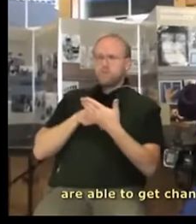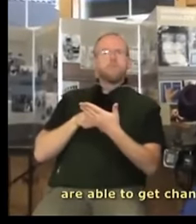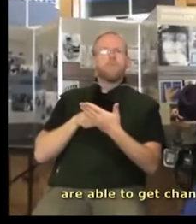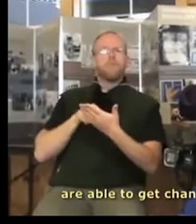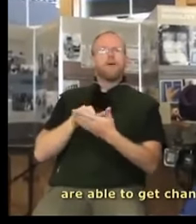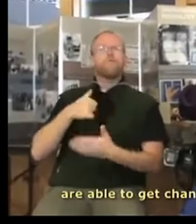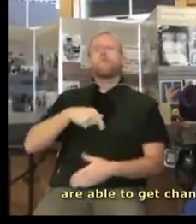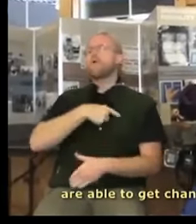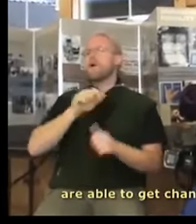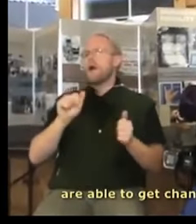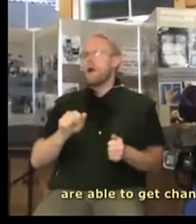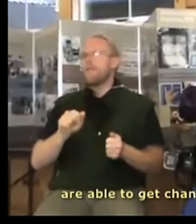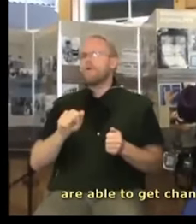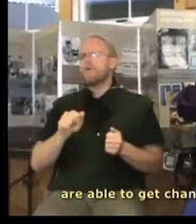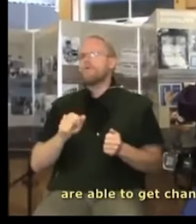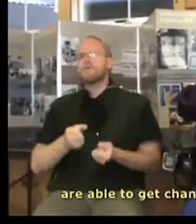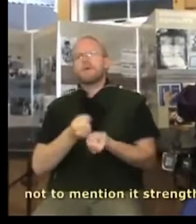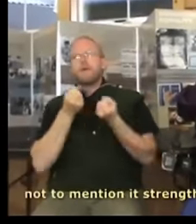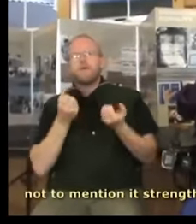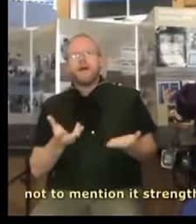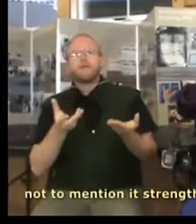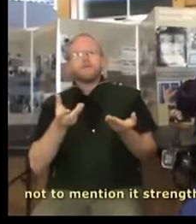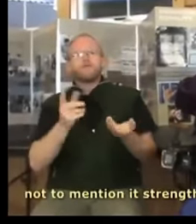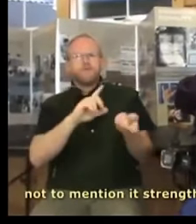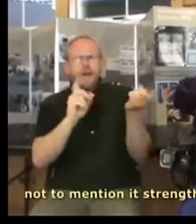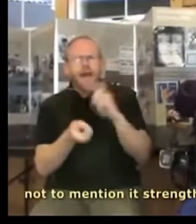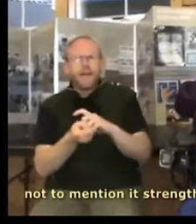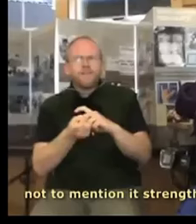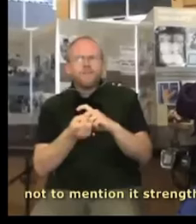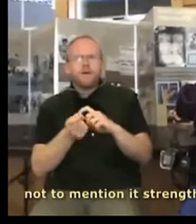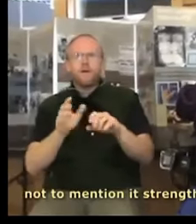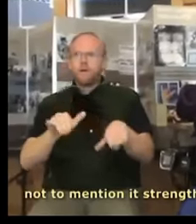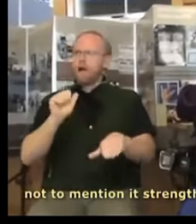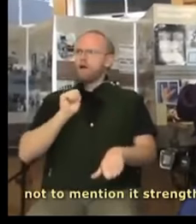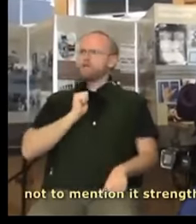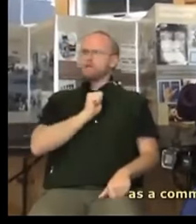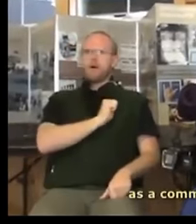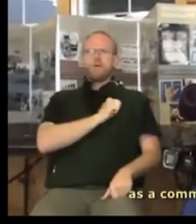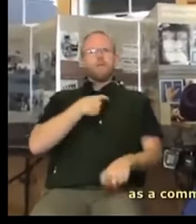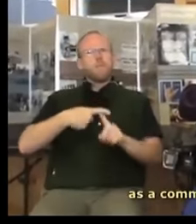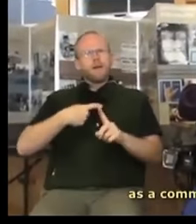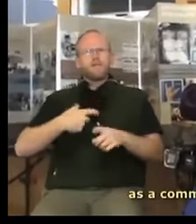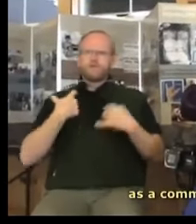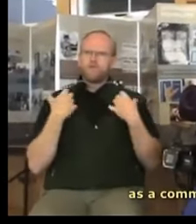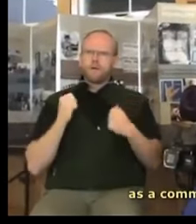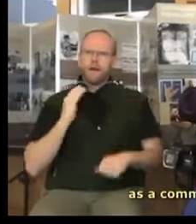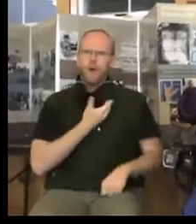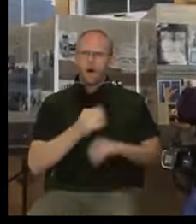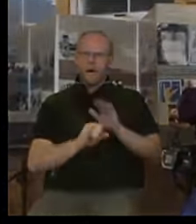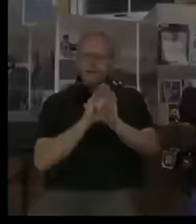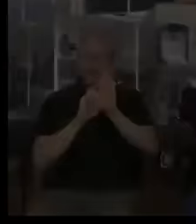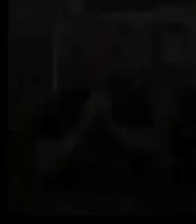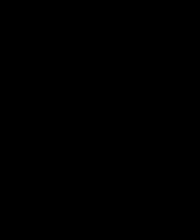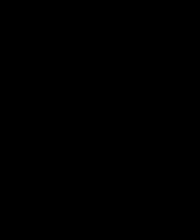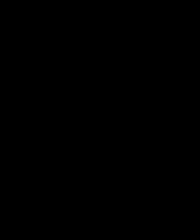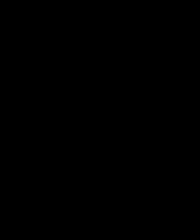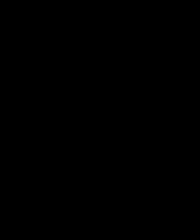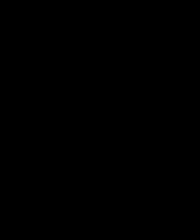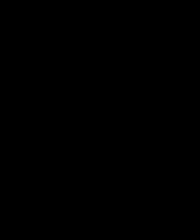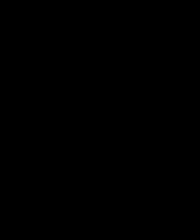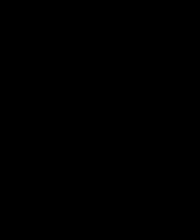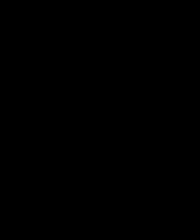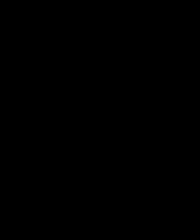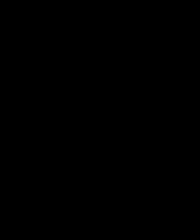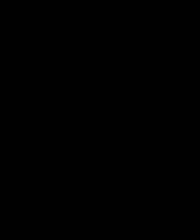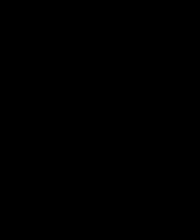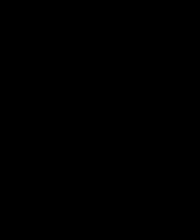able to get changed by ourselves. Not to mention, it strengthens our identity as a community.